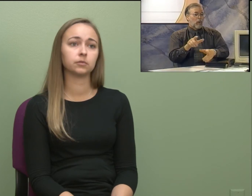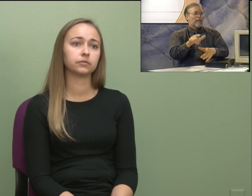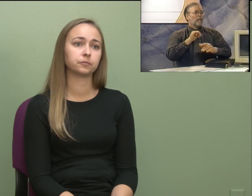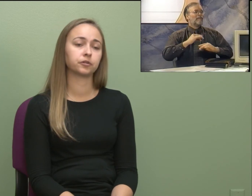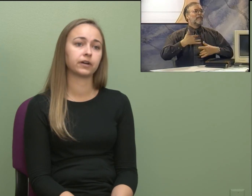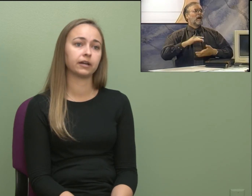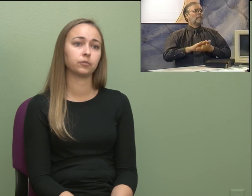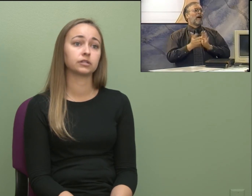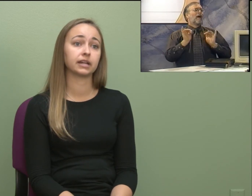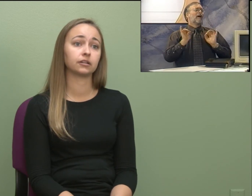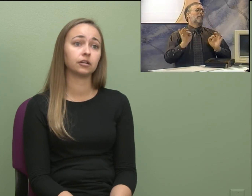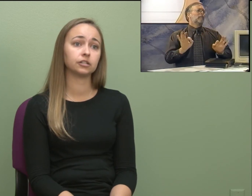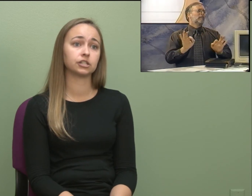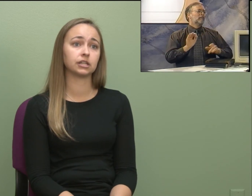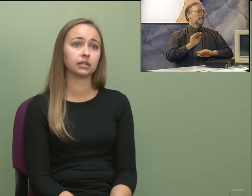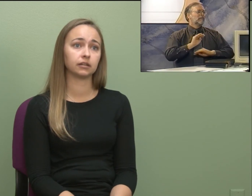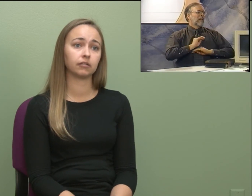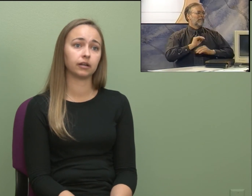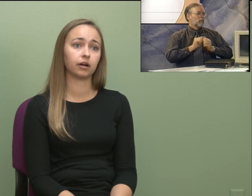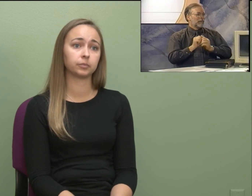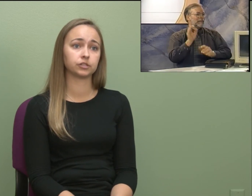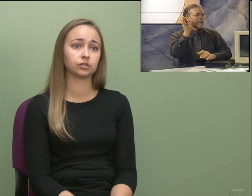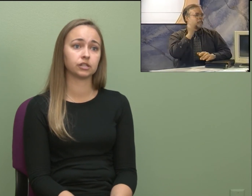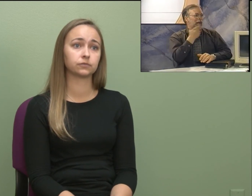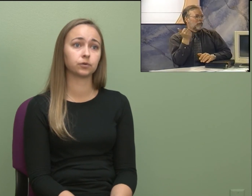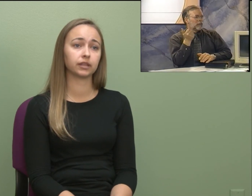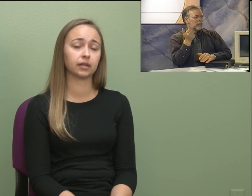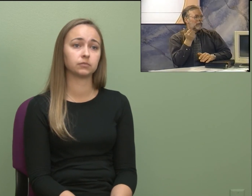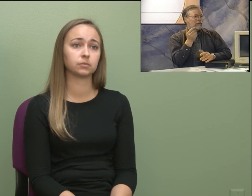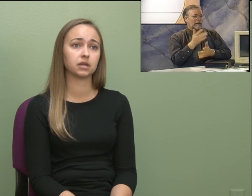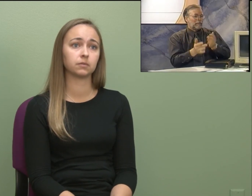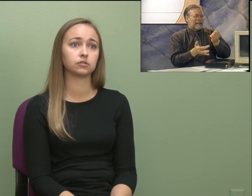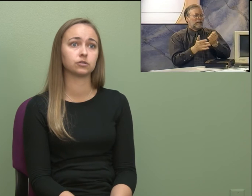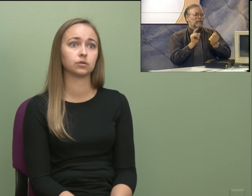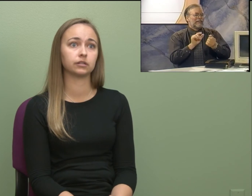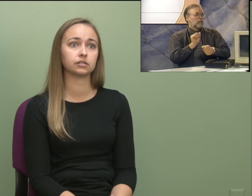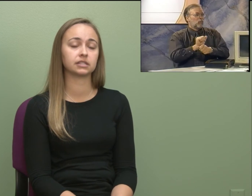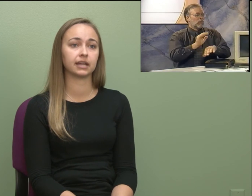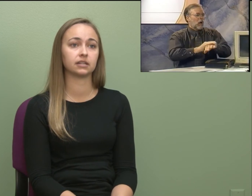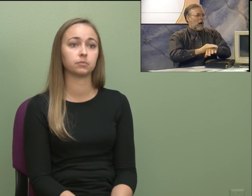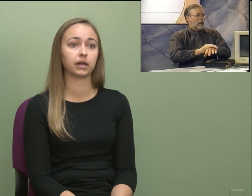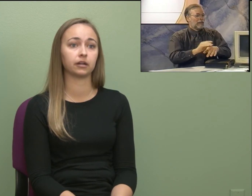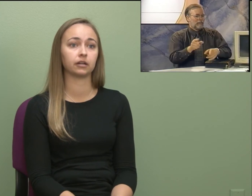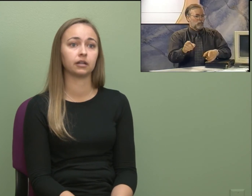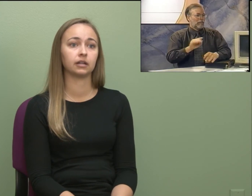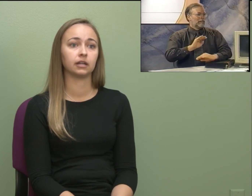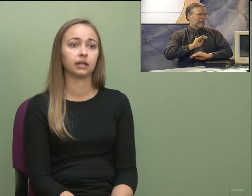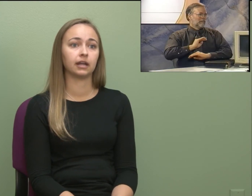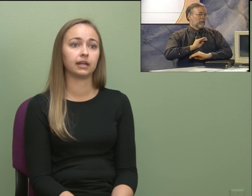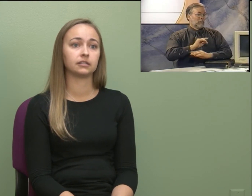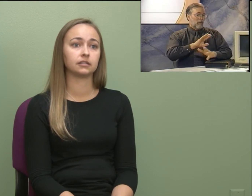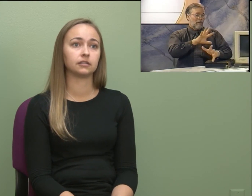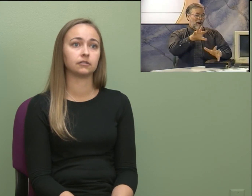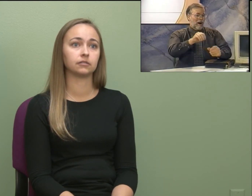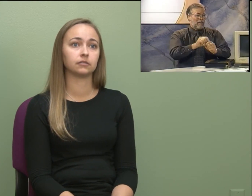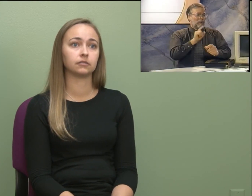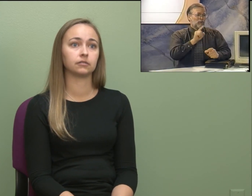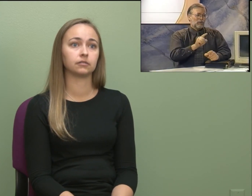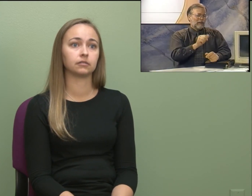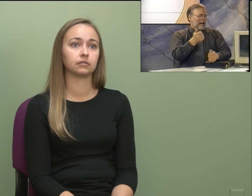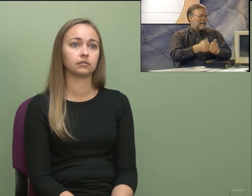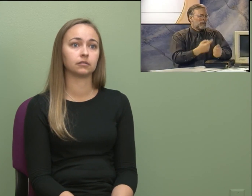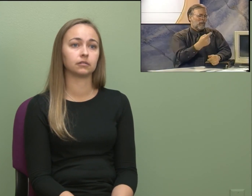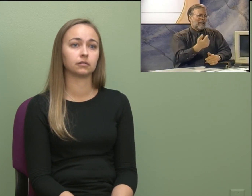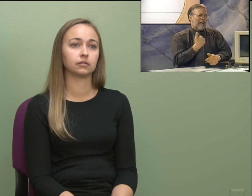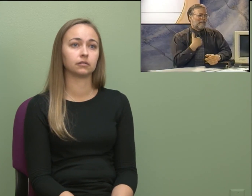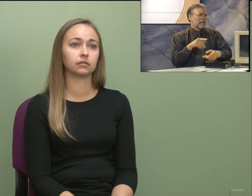I was able to provide more technology opportunities for them to be able to understand it better, and